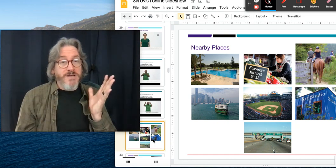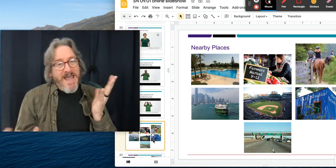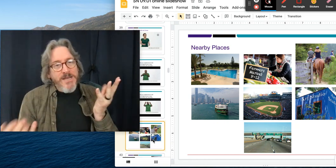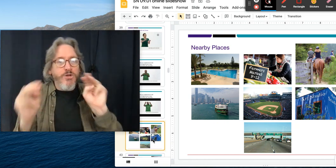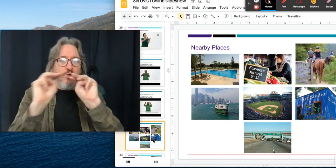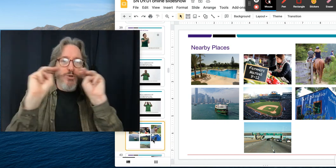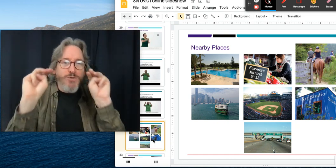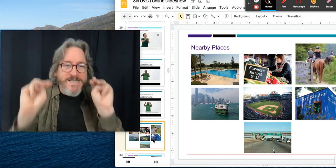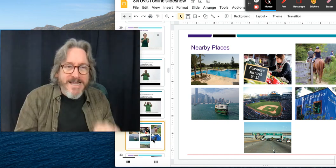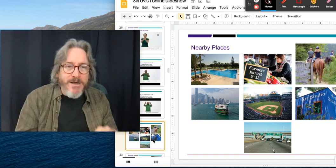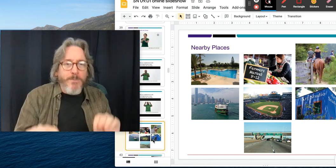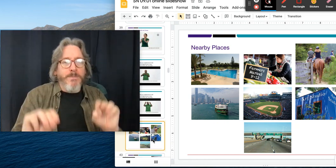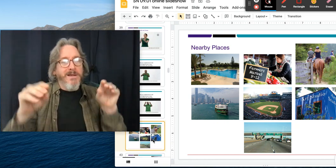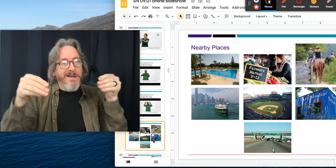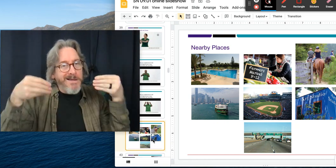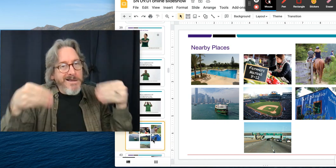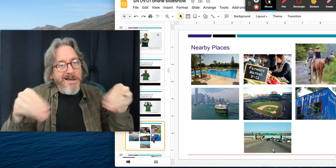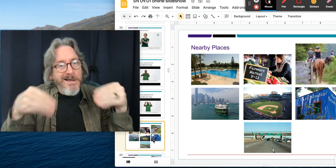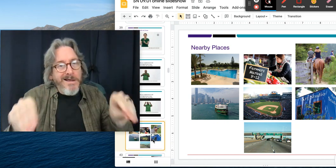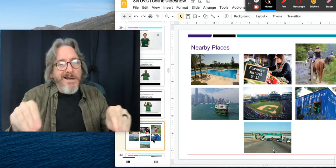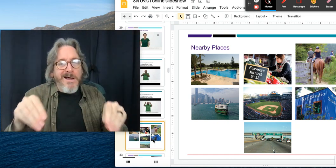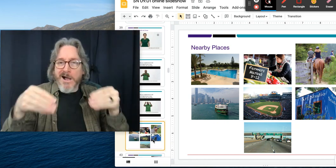art, and you could do museum,